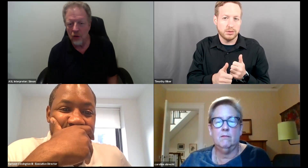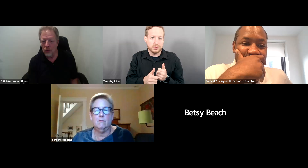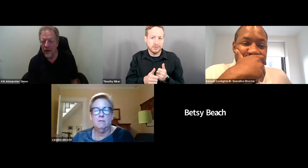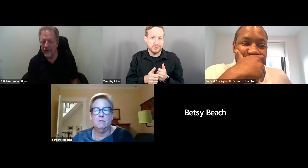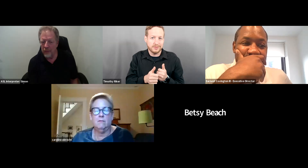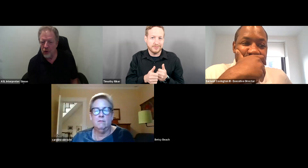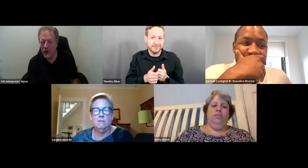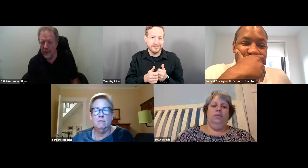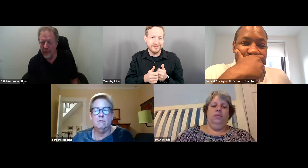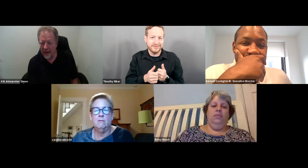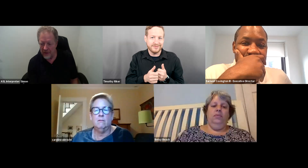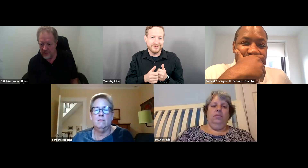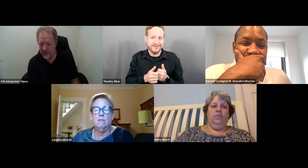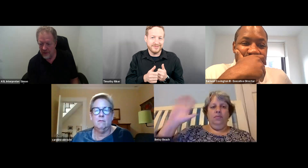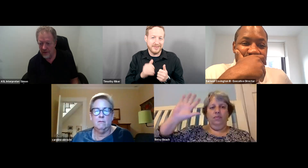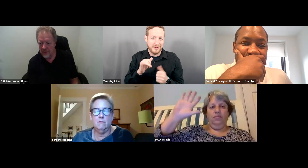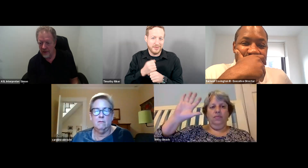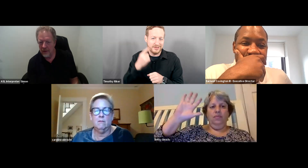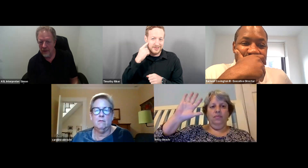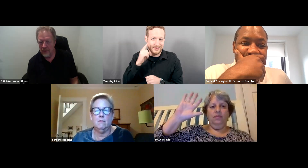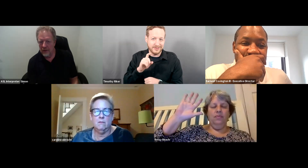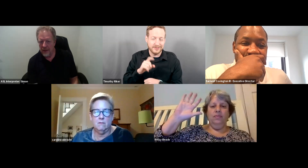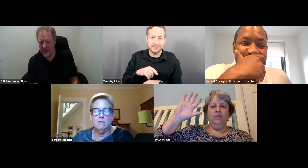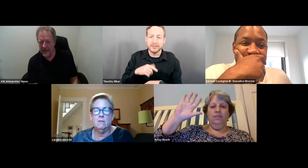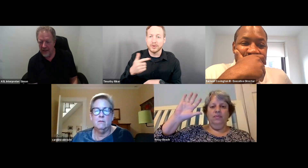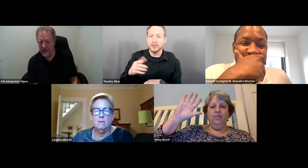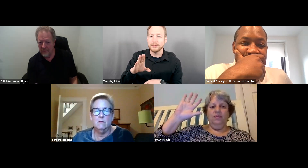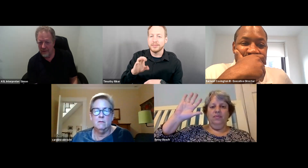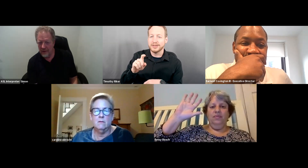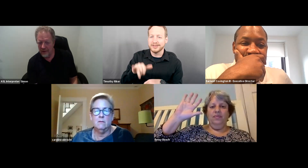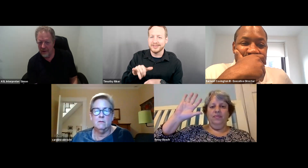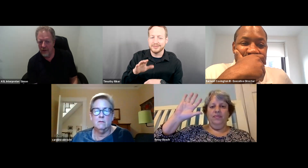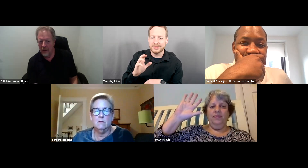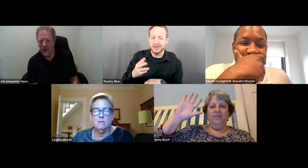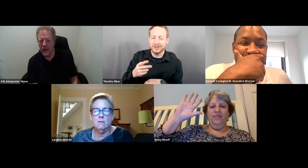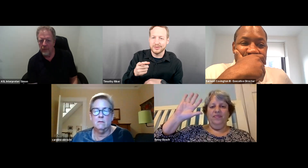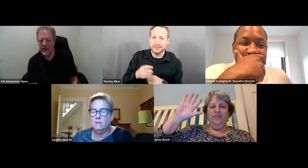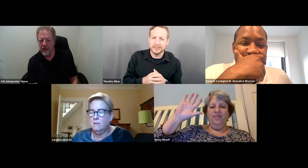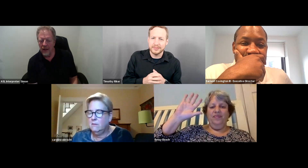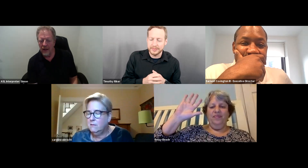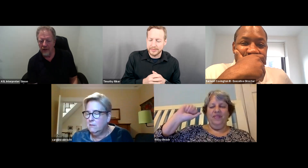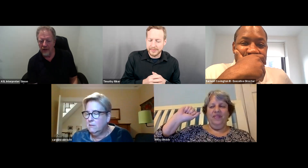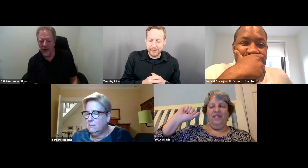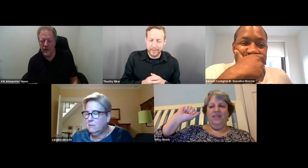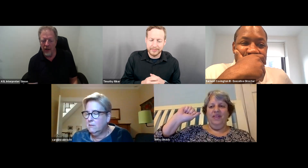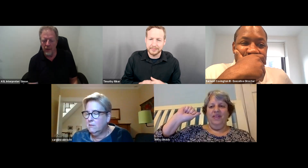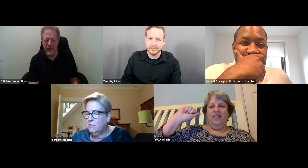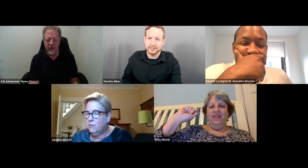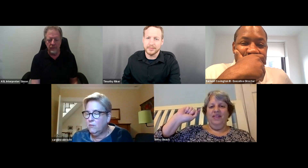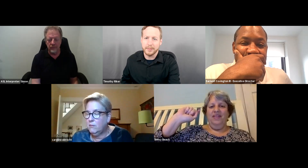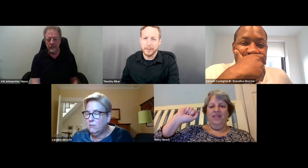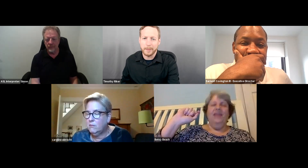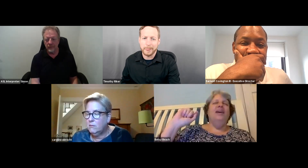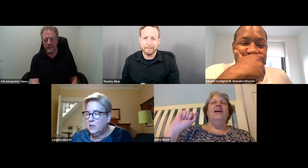Okay, as long as we have the majority that pass. Does that make sense? Okay, Betsy, I'd like to recognize you. Go ahead,